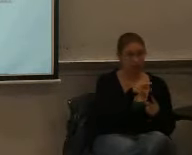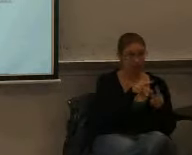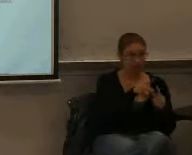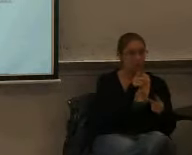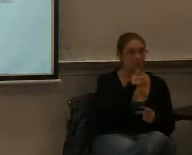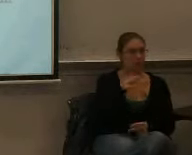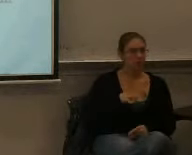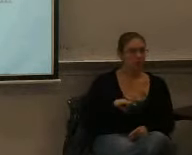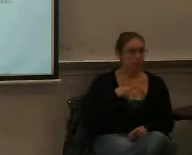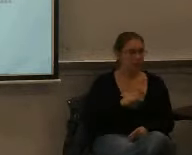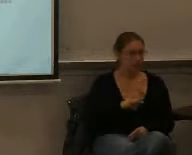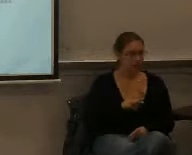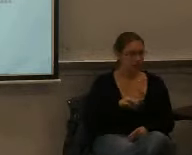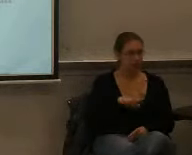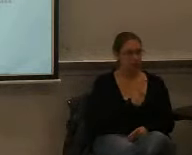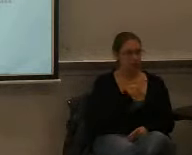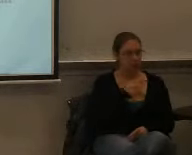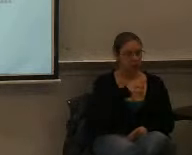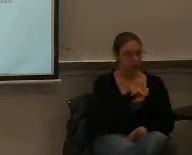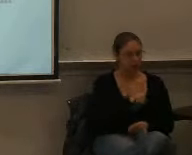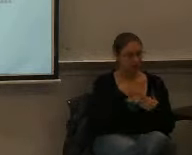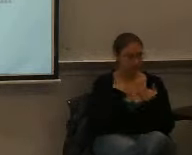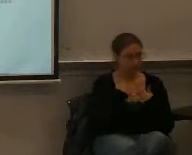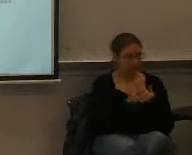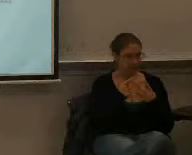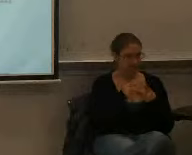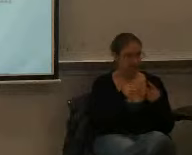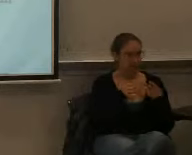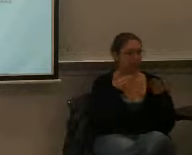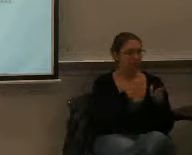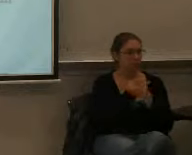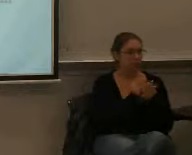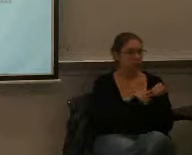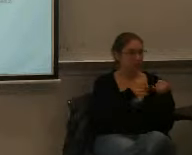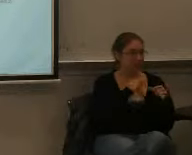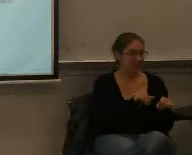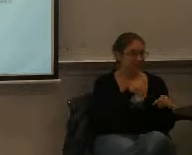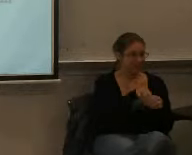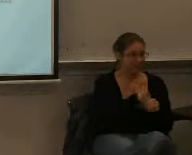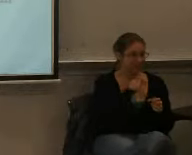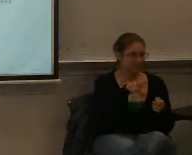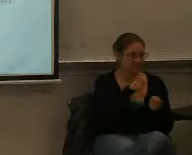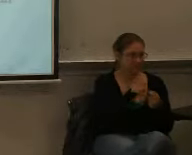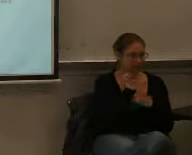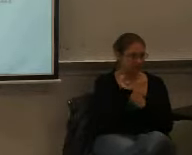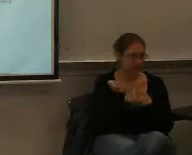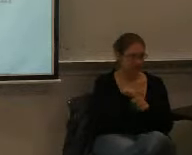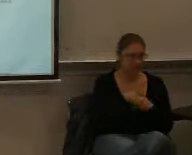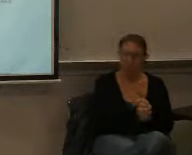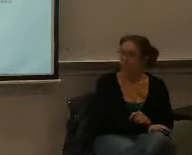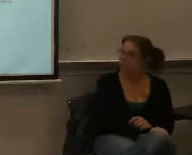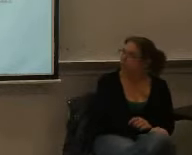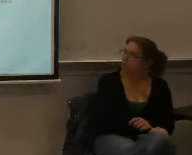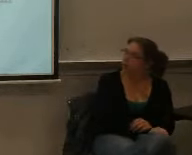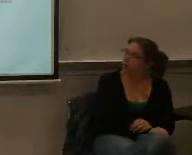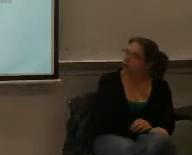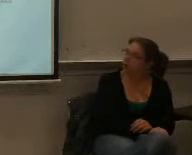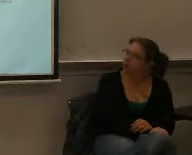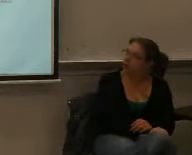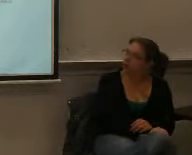are benefiting another prey species, and it allows both of them to stay in the particular environment.